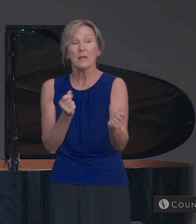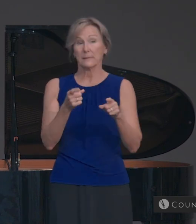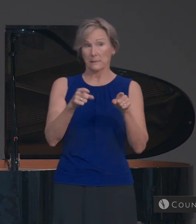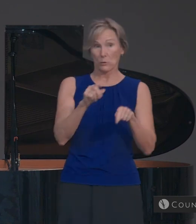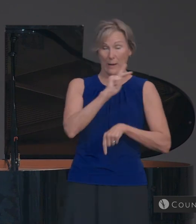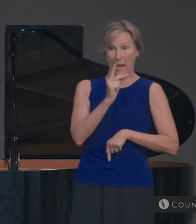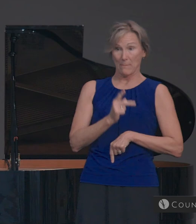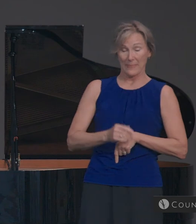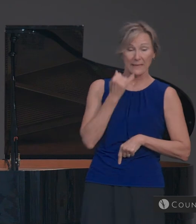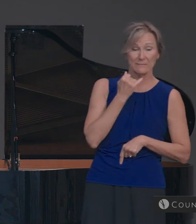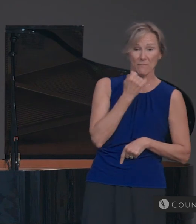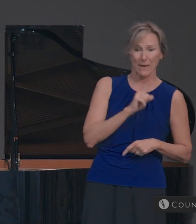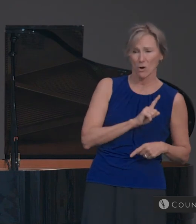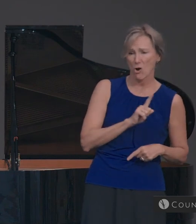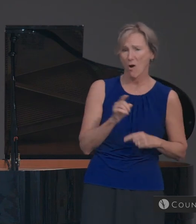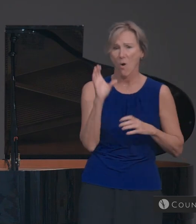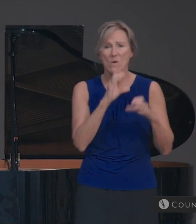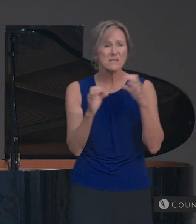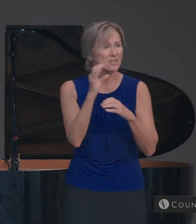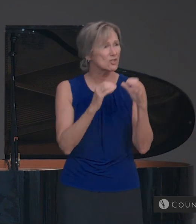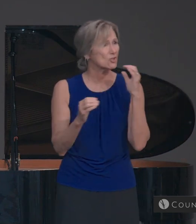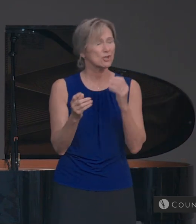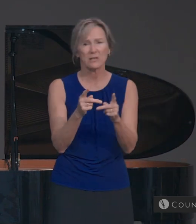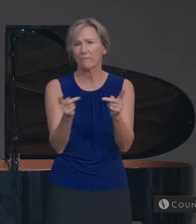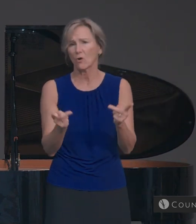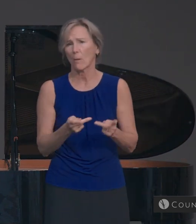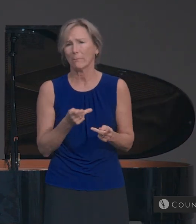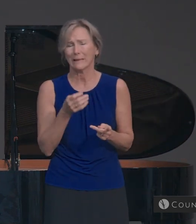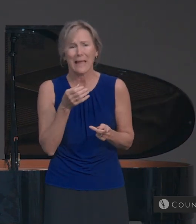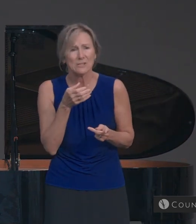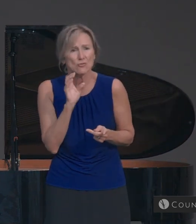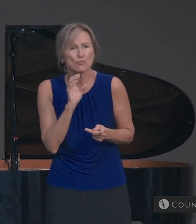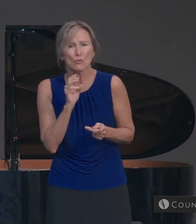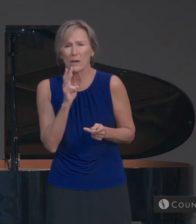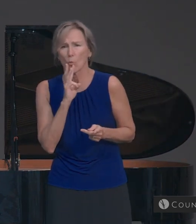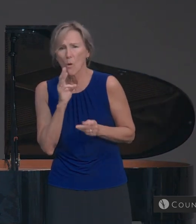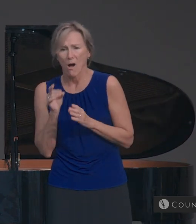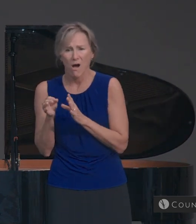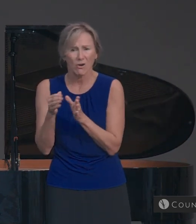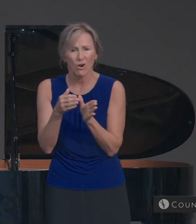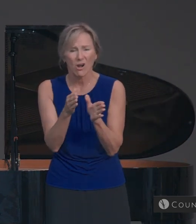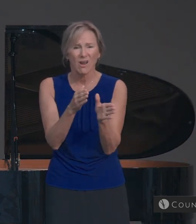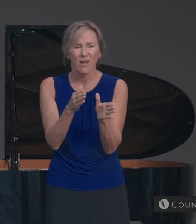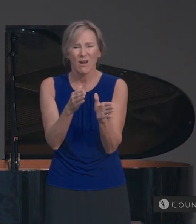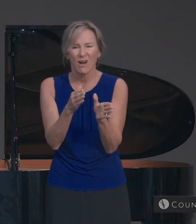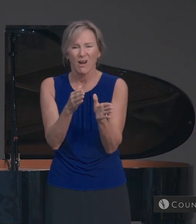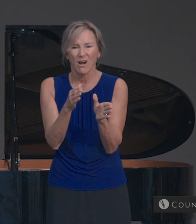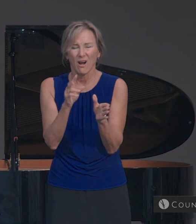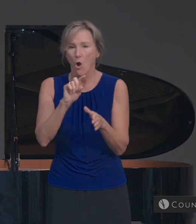find refreshment at this place, when they would go to find refuge,